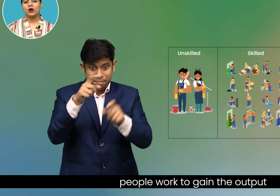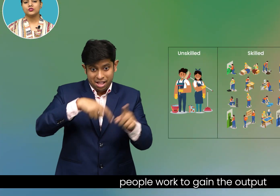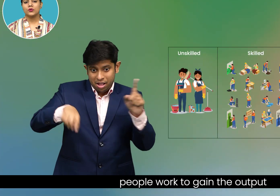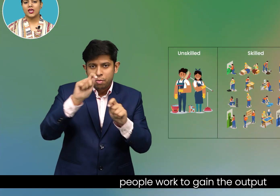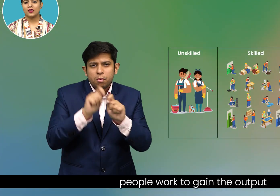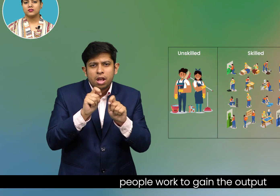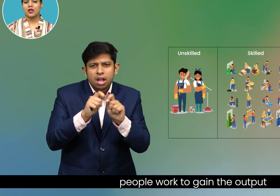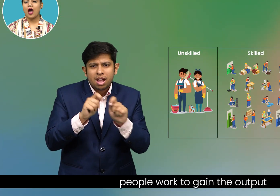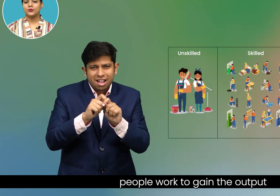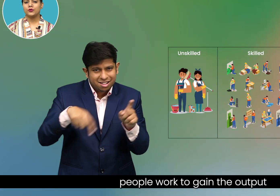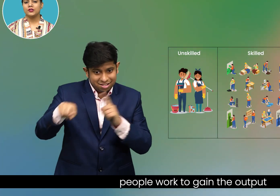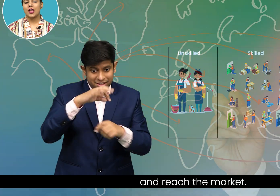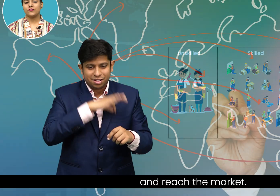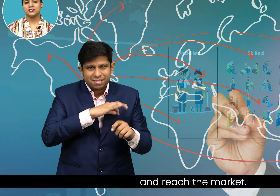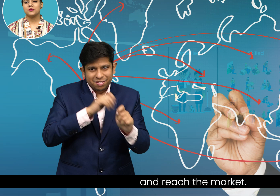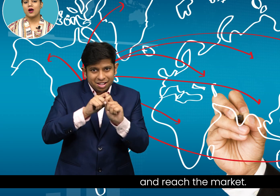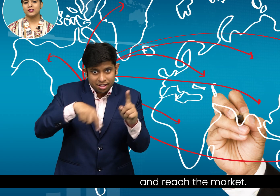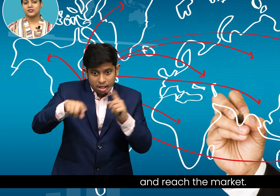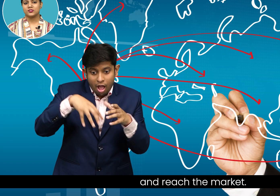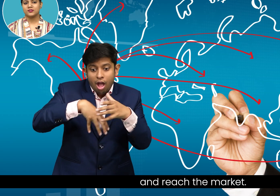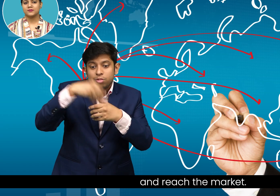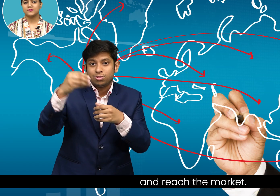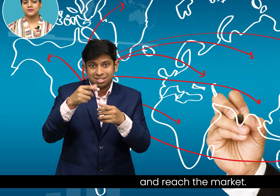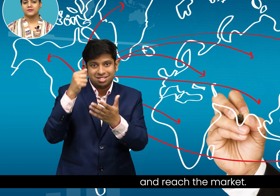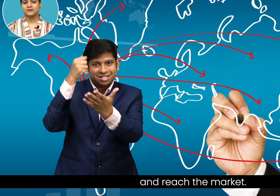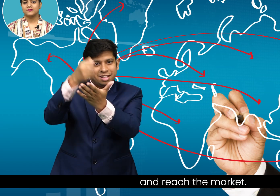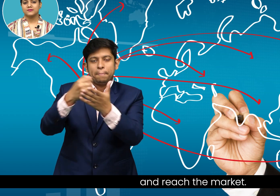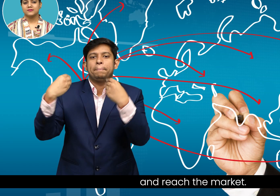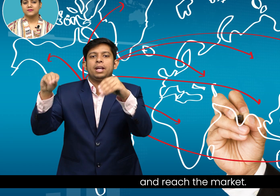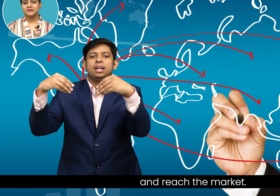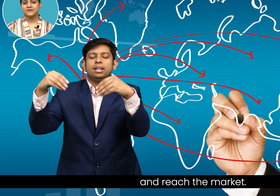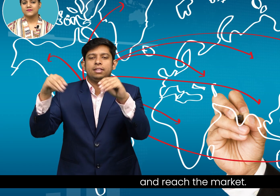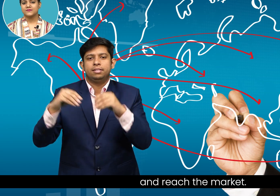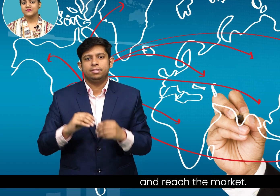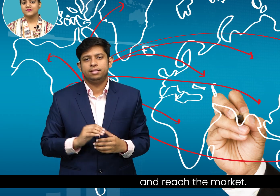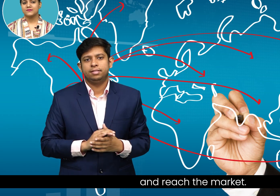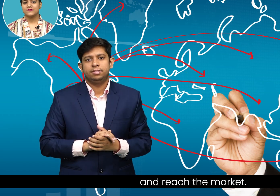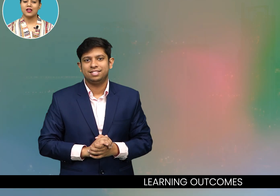people work to gain the output and reach the market.